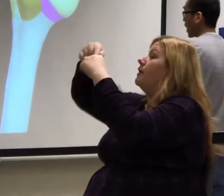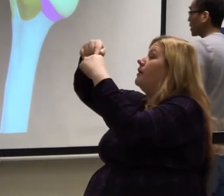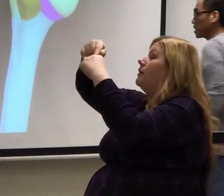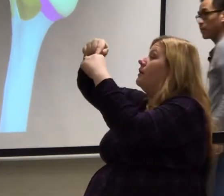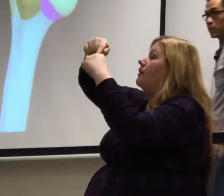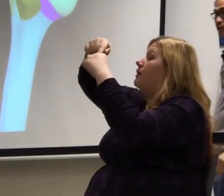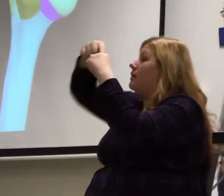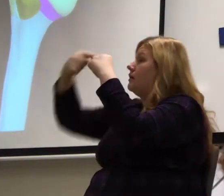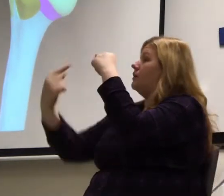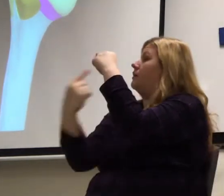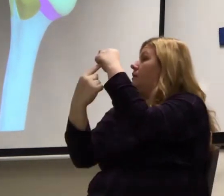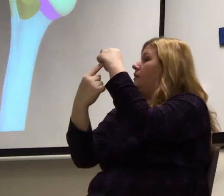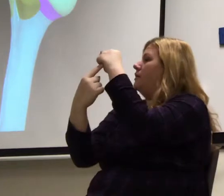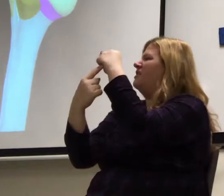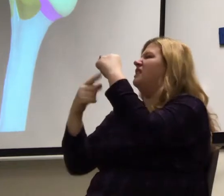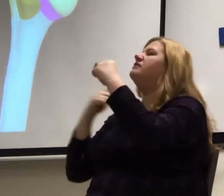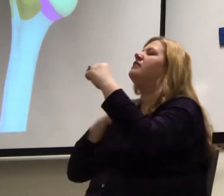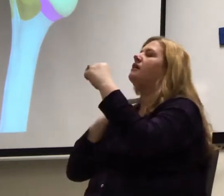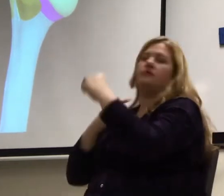going for the anatomical neck.